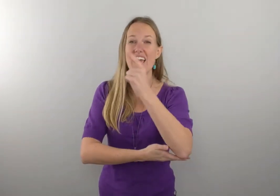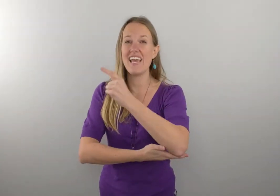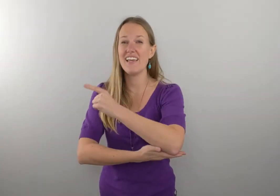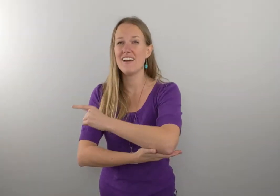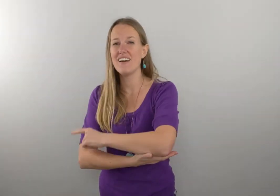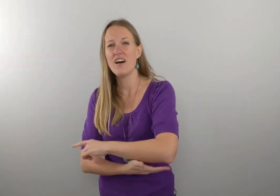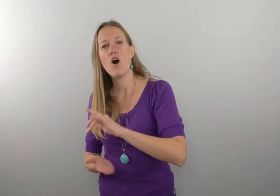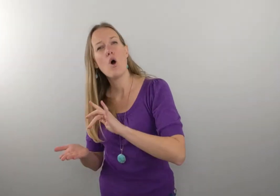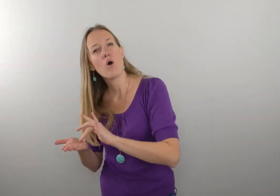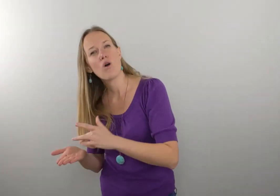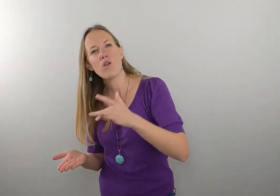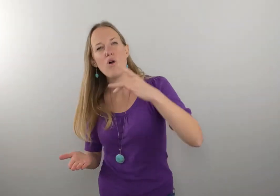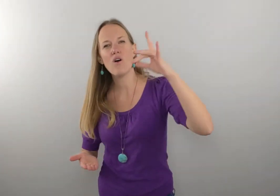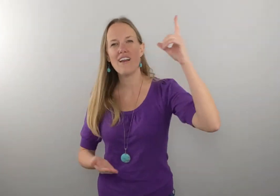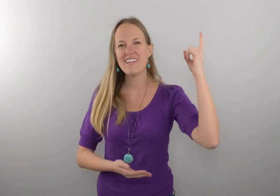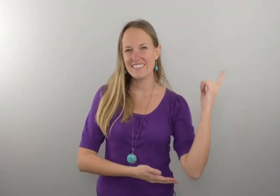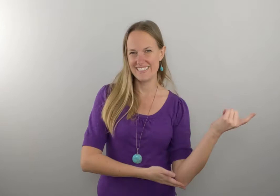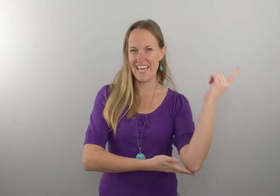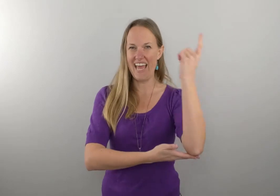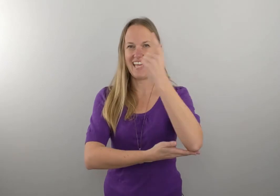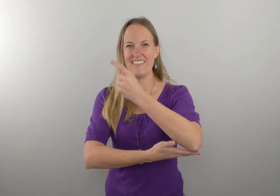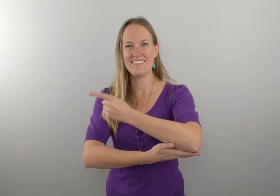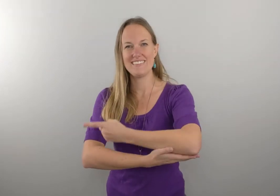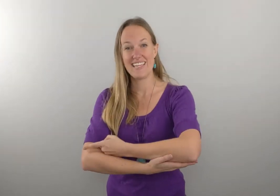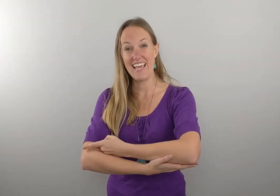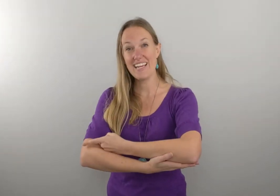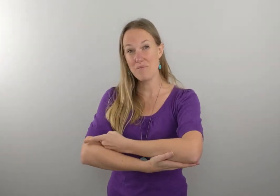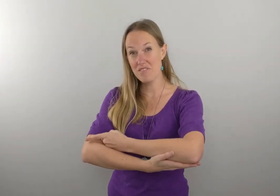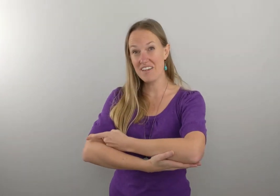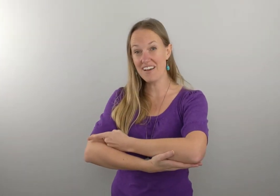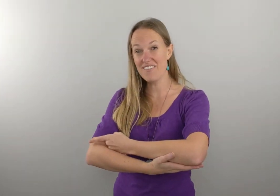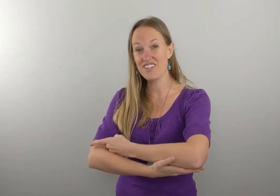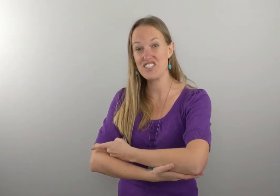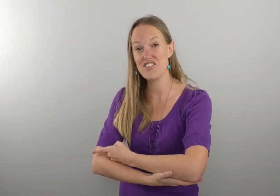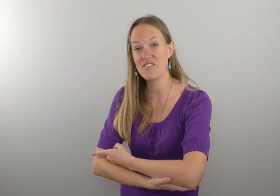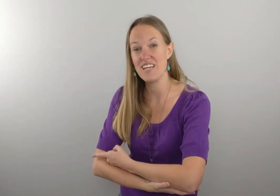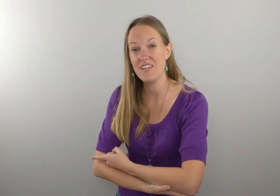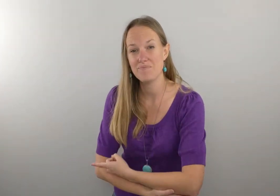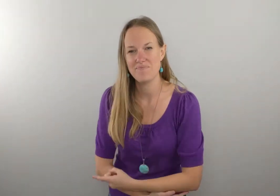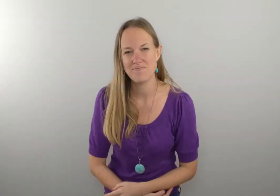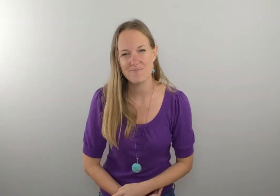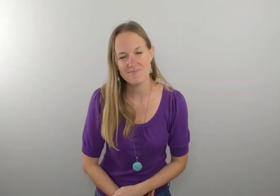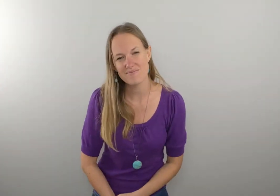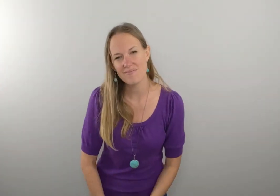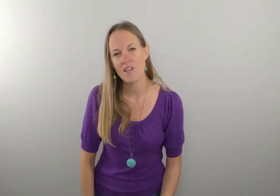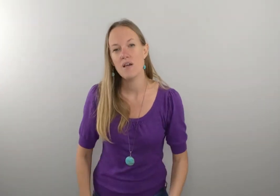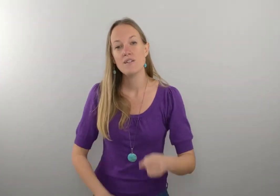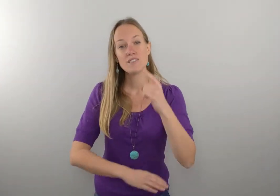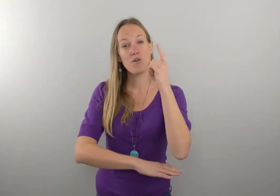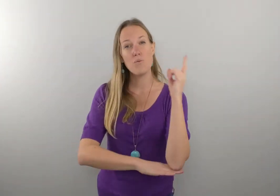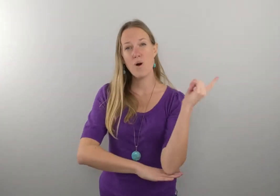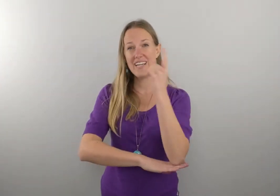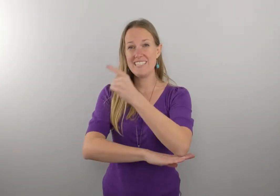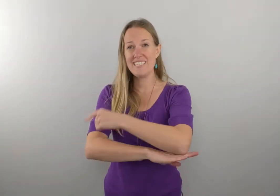day, glorious day. Okay, now moving on to verse 3. So one day